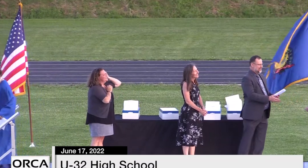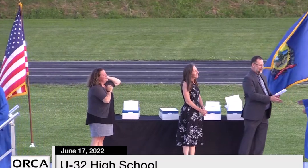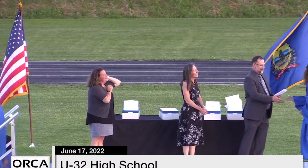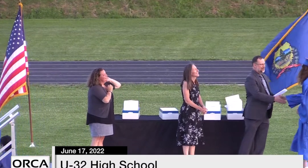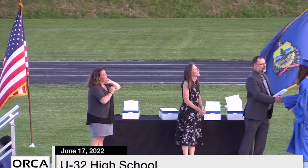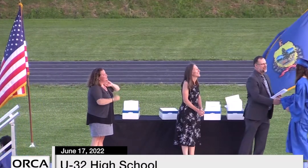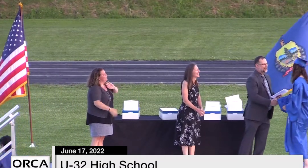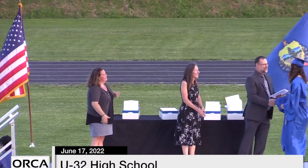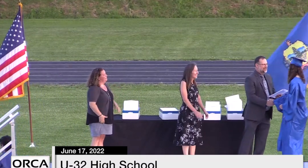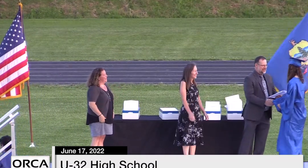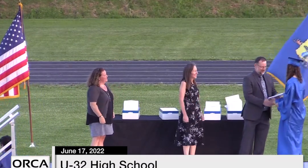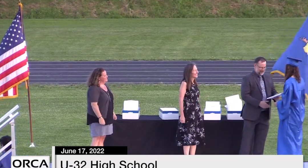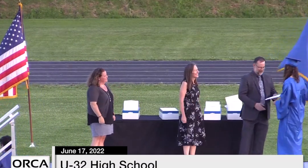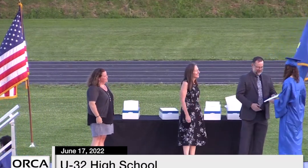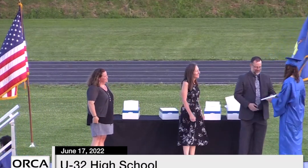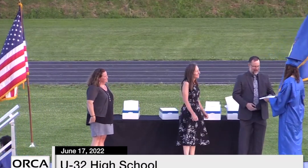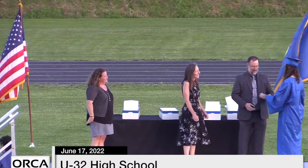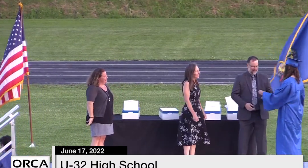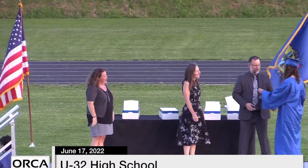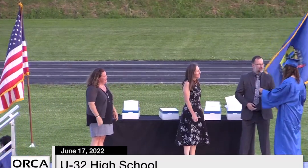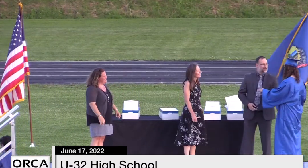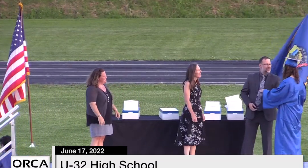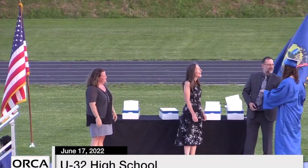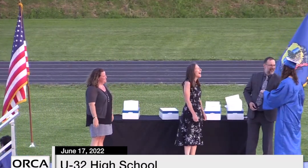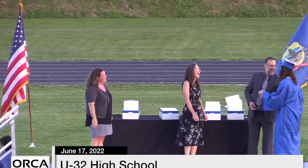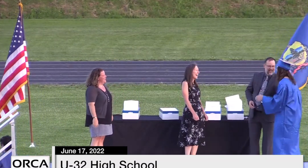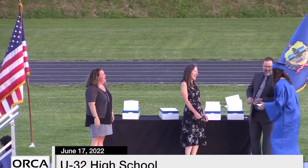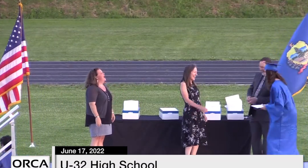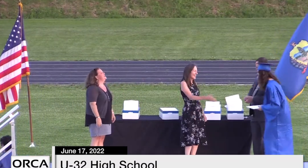Sophia Grace Cotcase Cummings.